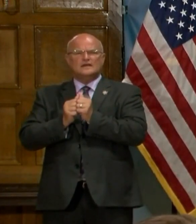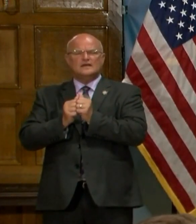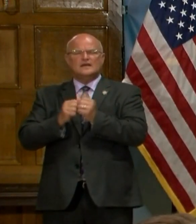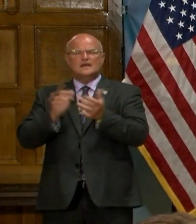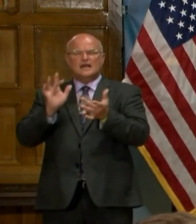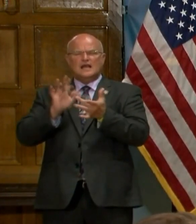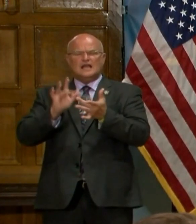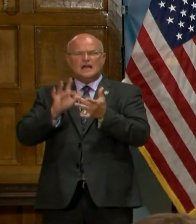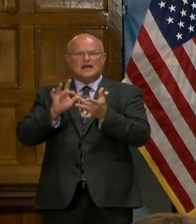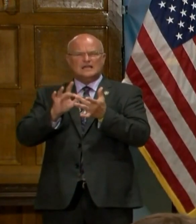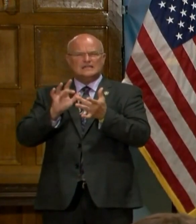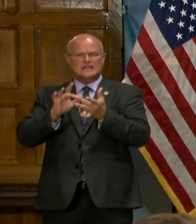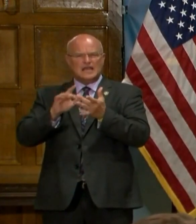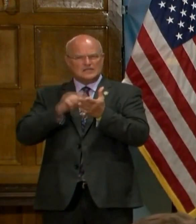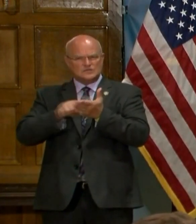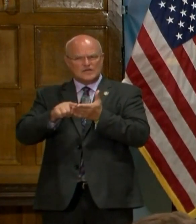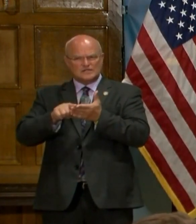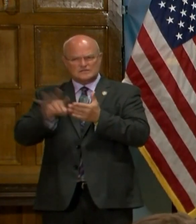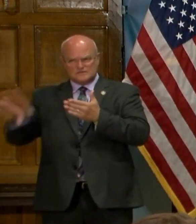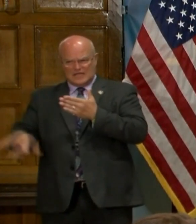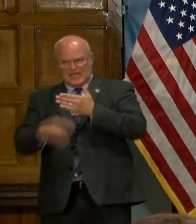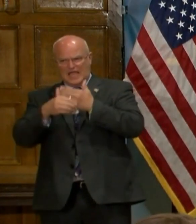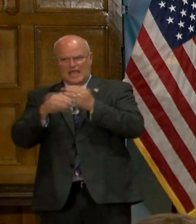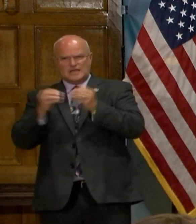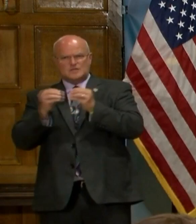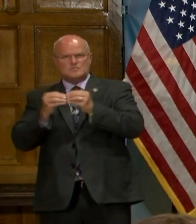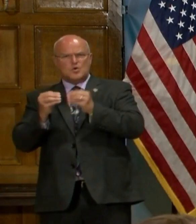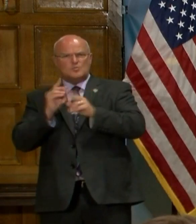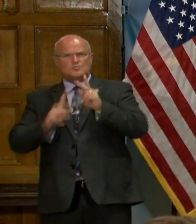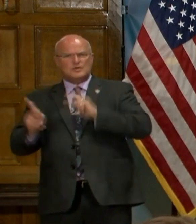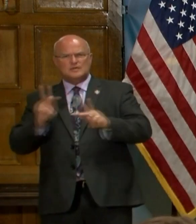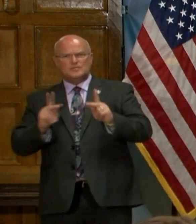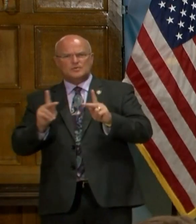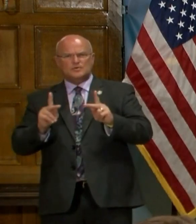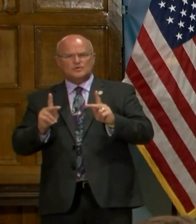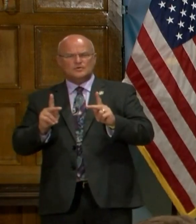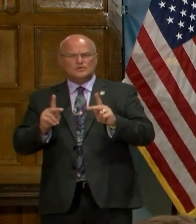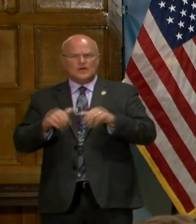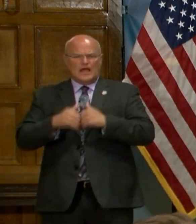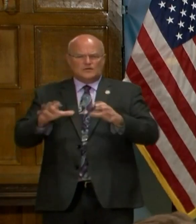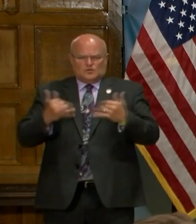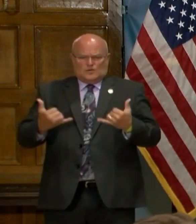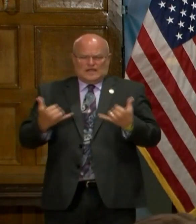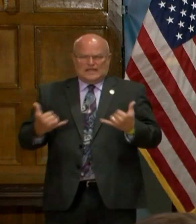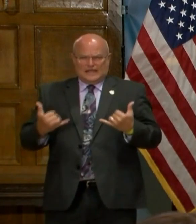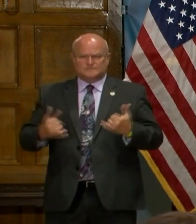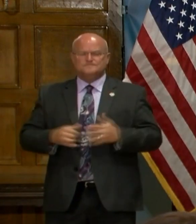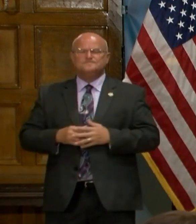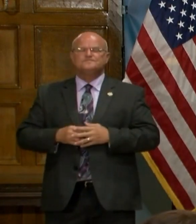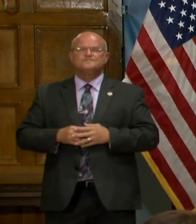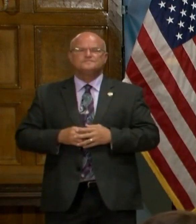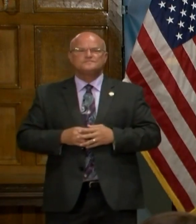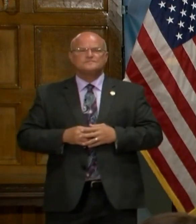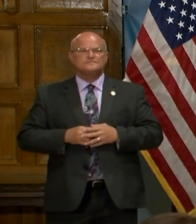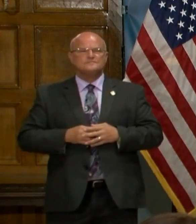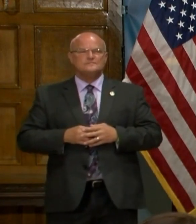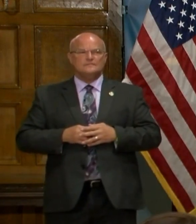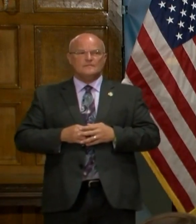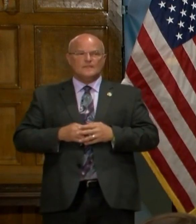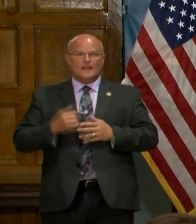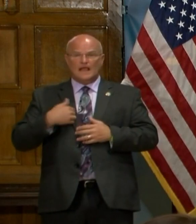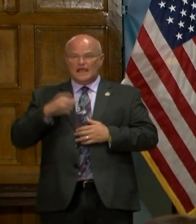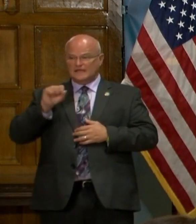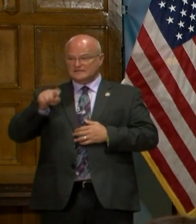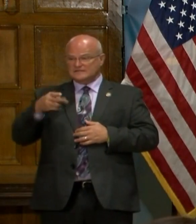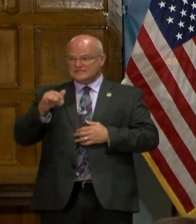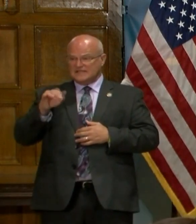contact tracers? Like, how many people have we added? Where are we at now compared to where we were a couple of years ago? Can I have